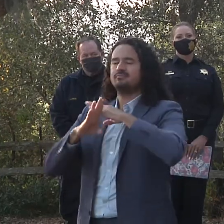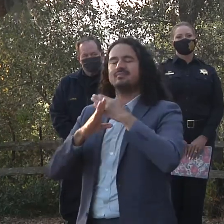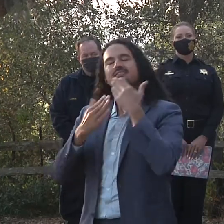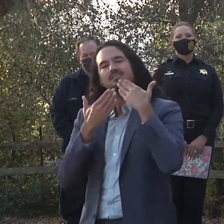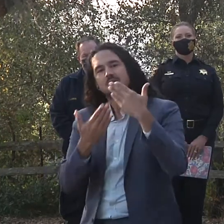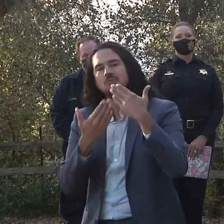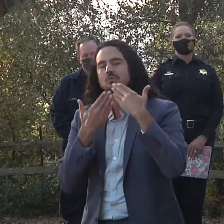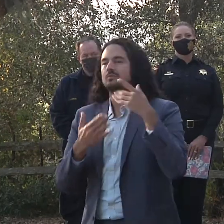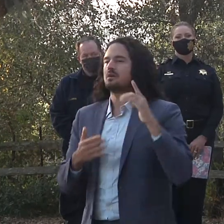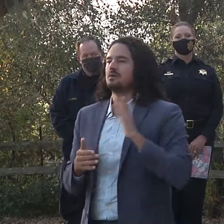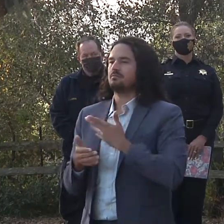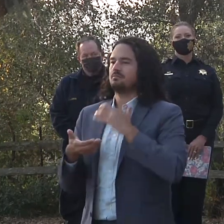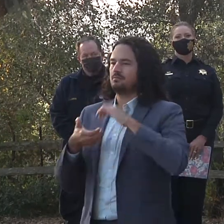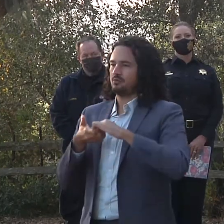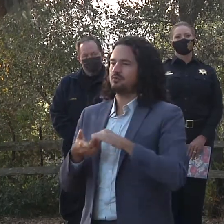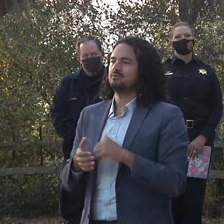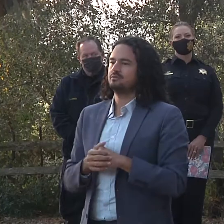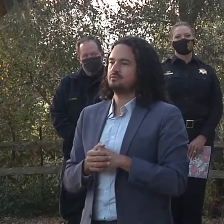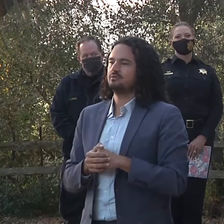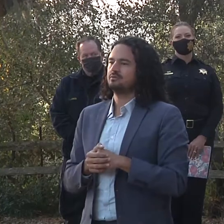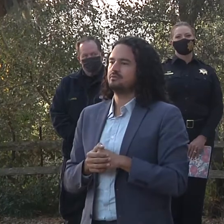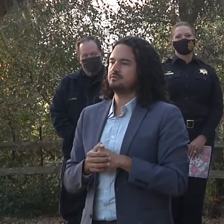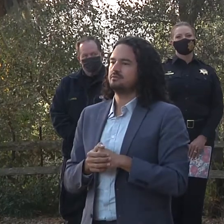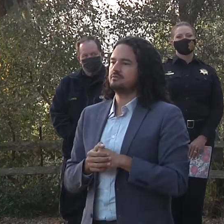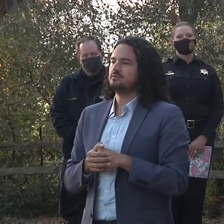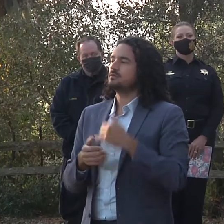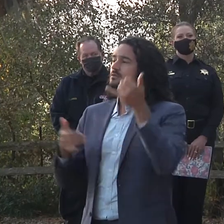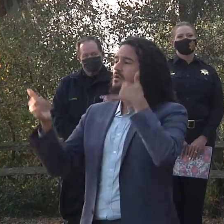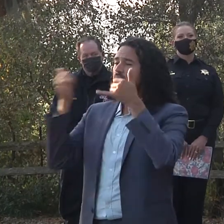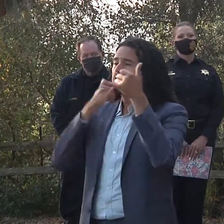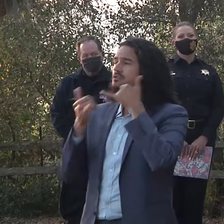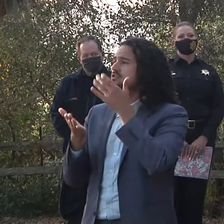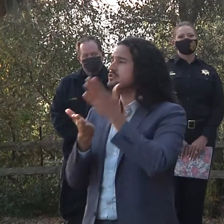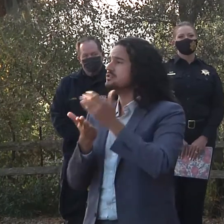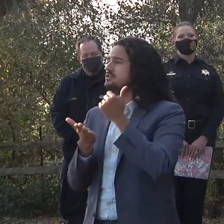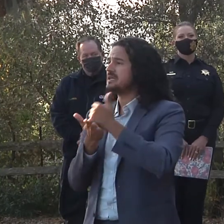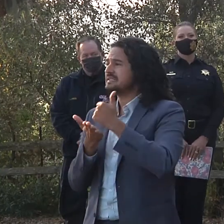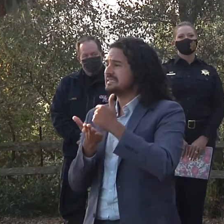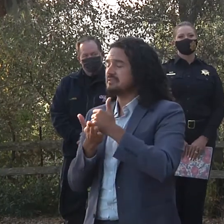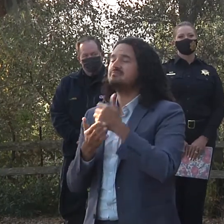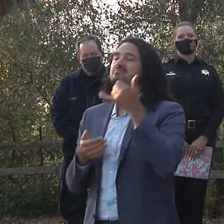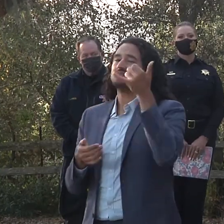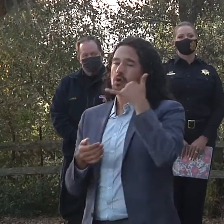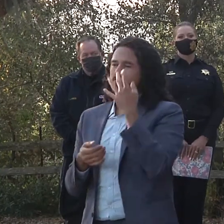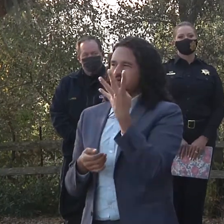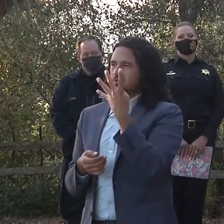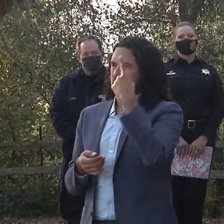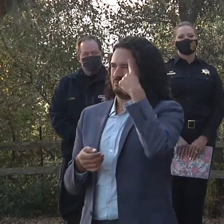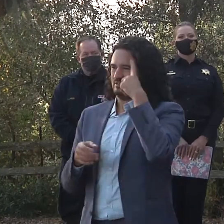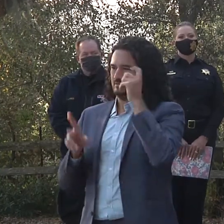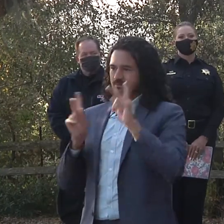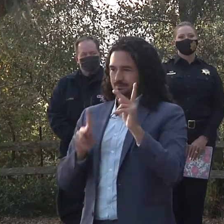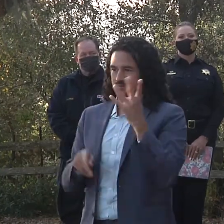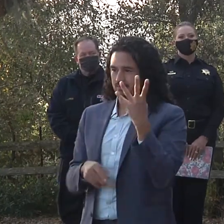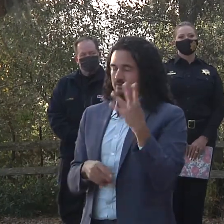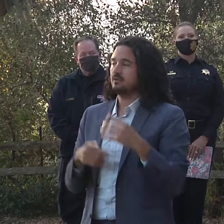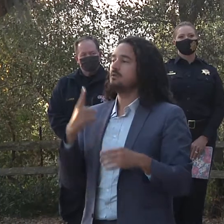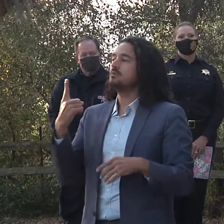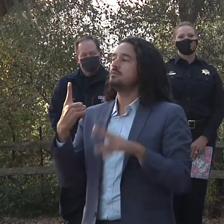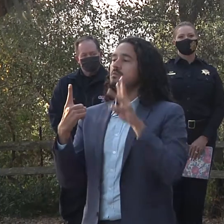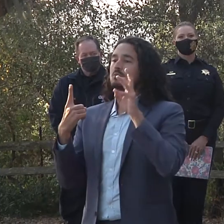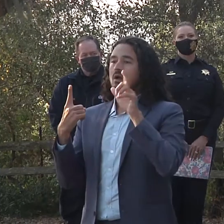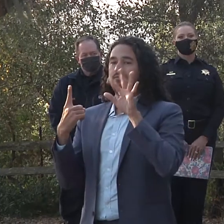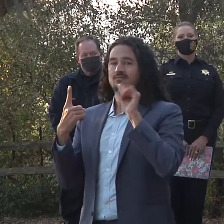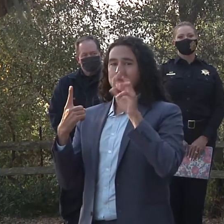4 suspicious people and 1 welfare check. We still have just the 1 missing person. And again, as I mentioned last